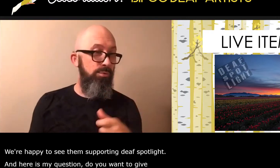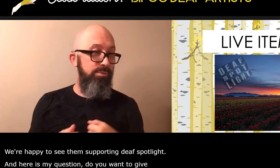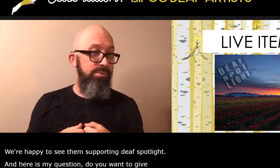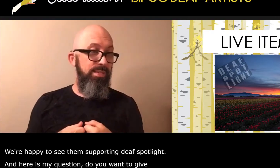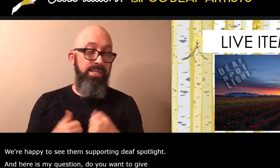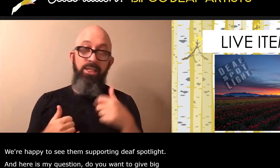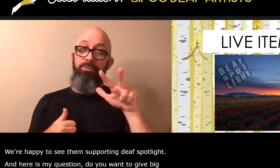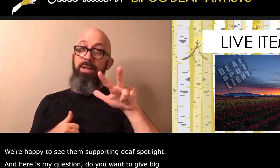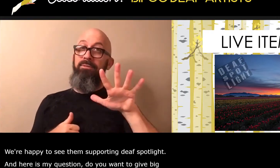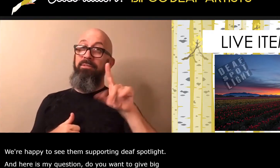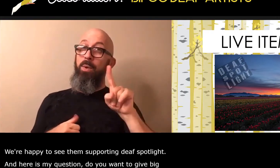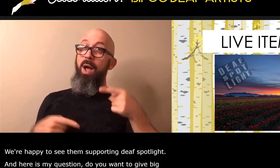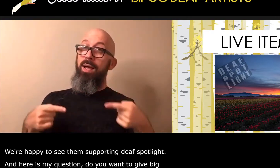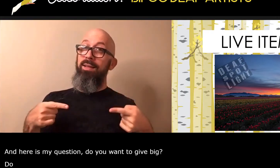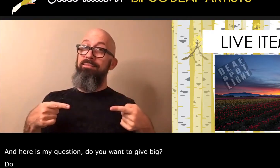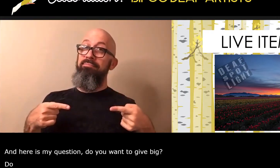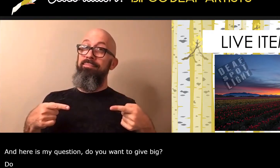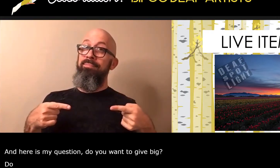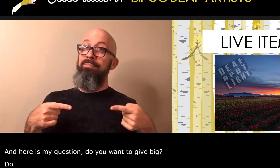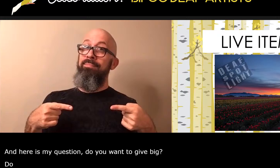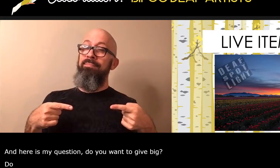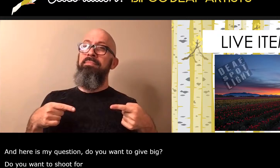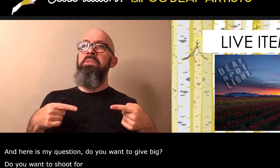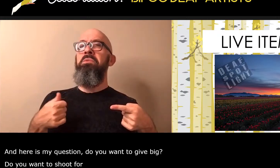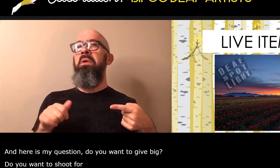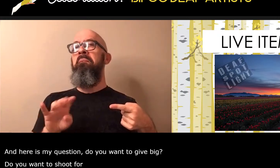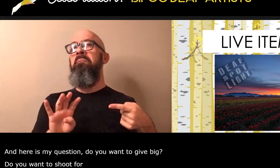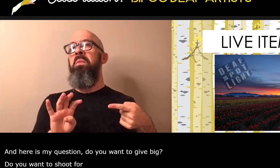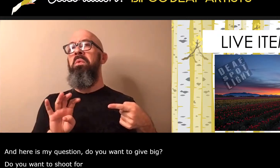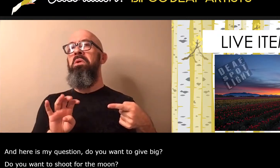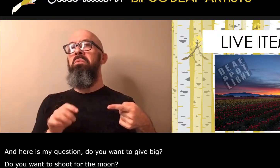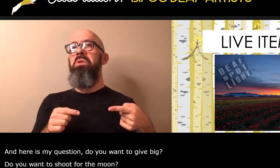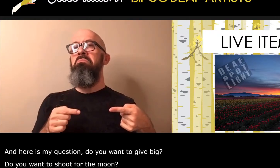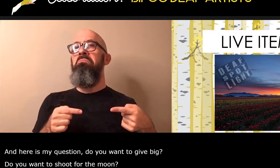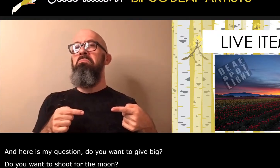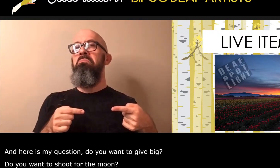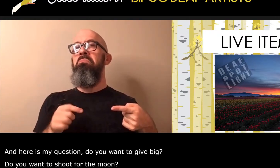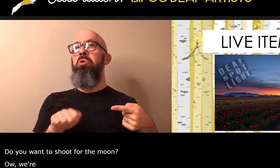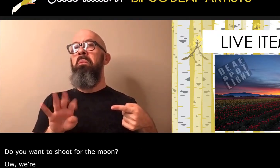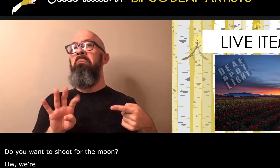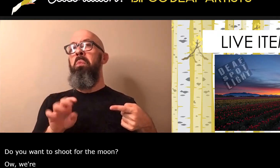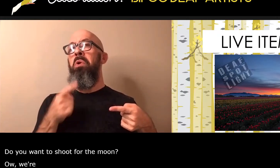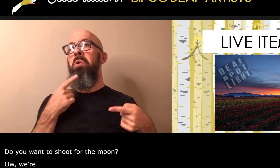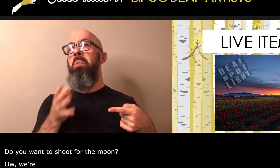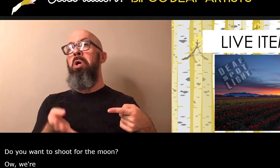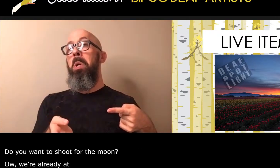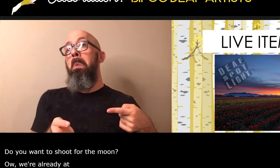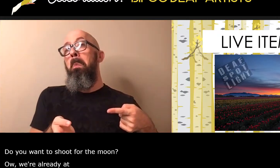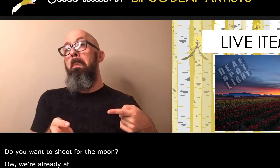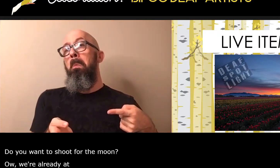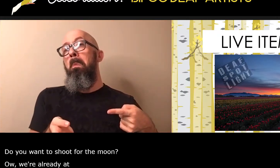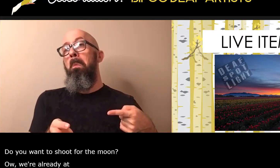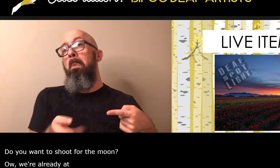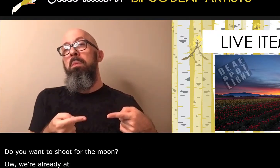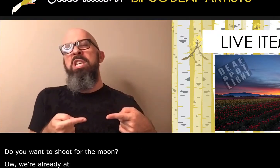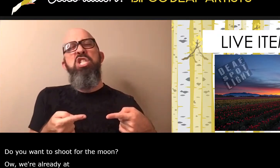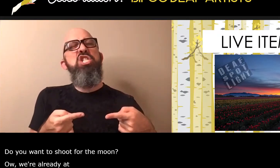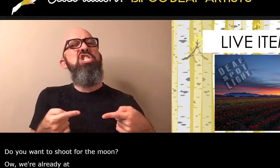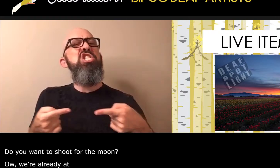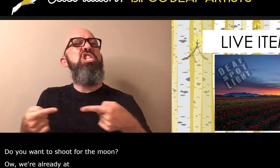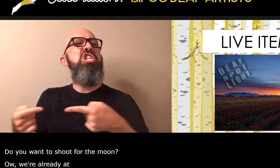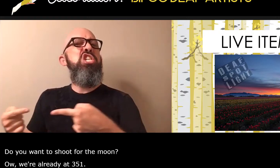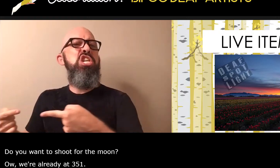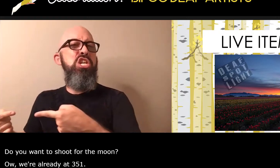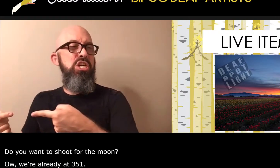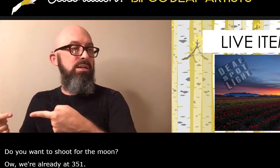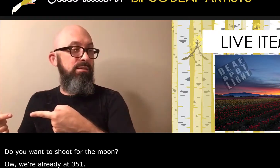Do you want to shoot for the moon? Oh, we're already at 351. So maybe you